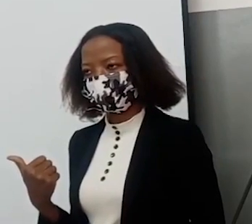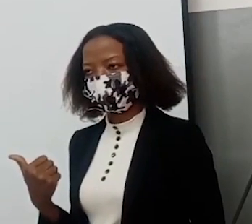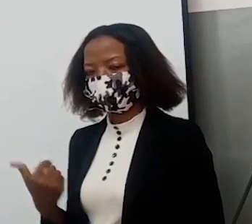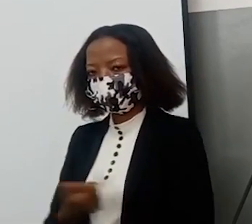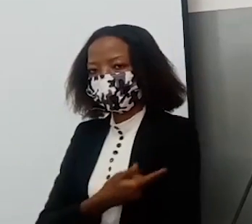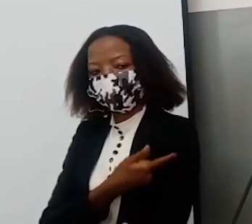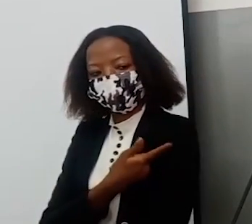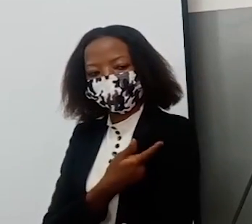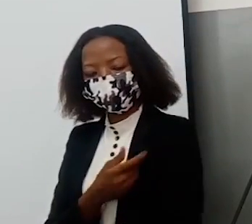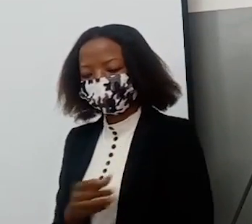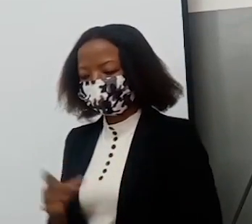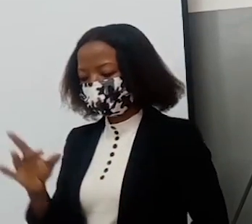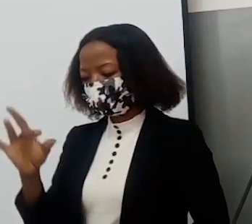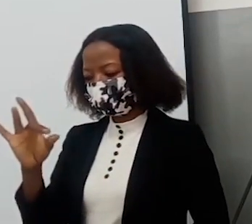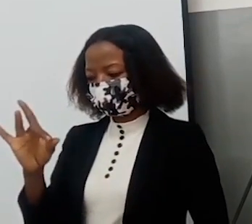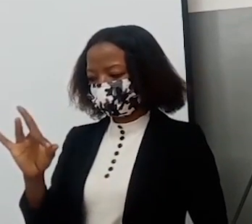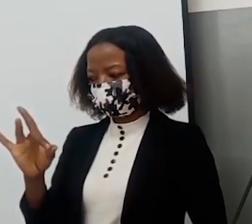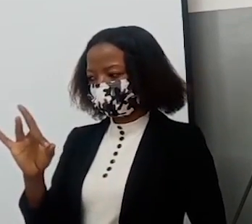people vaccinated is